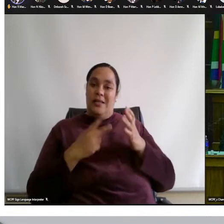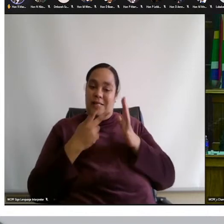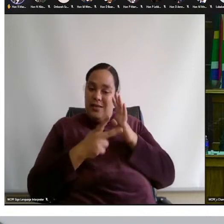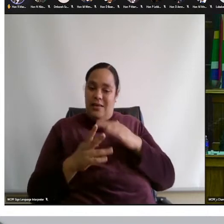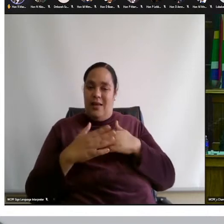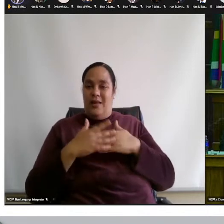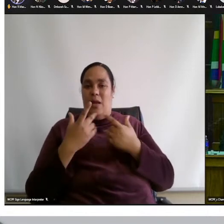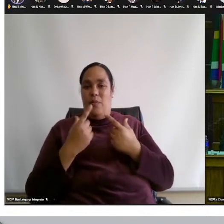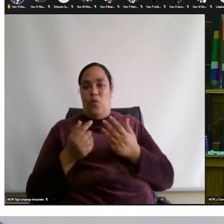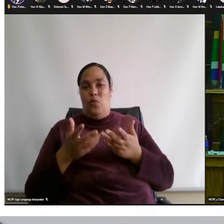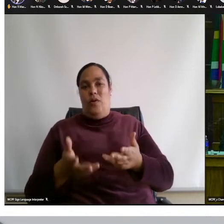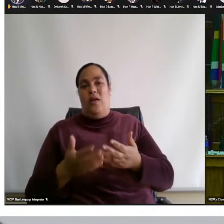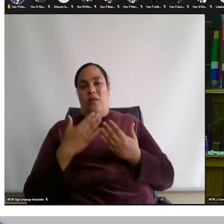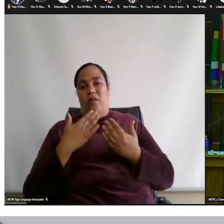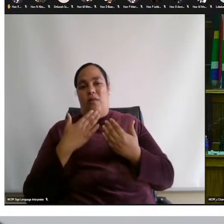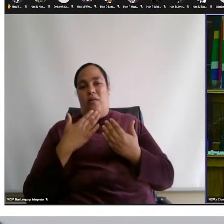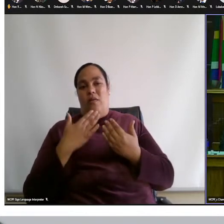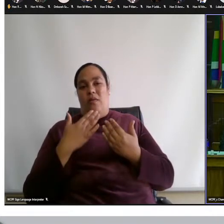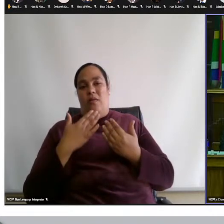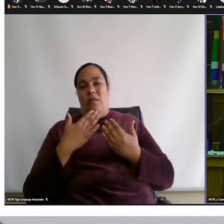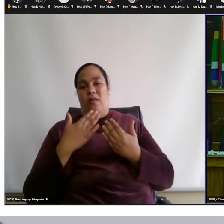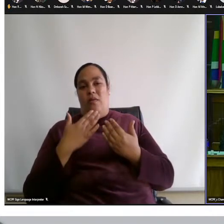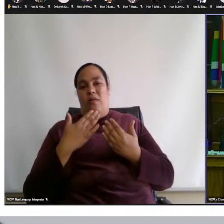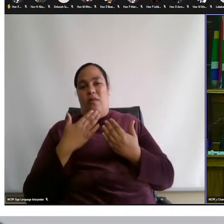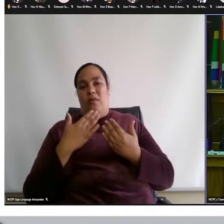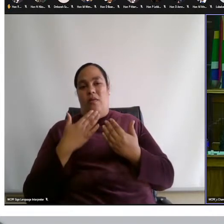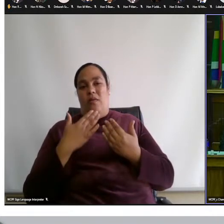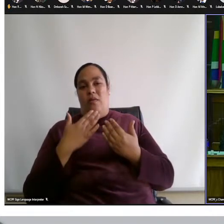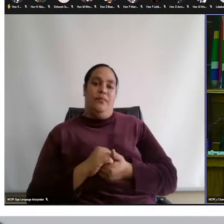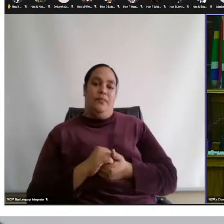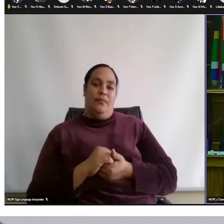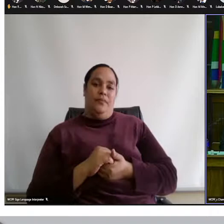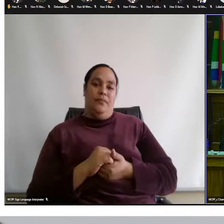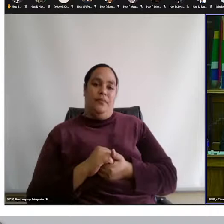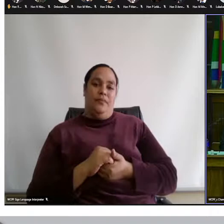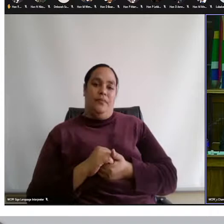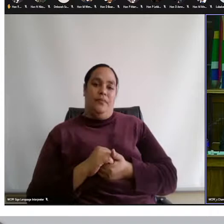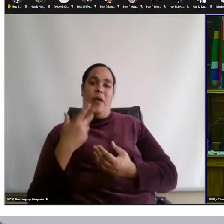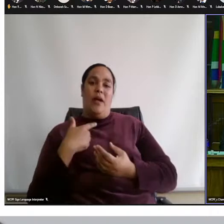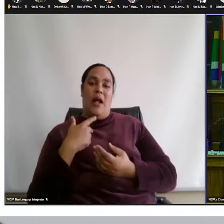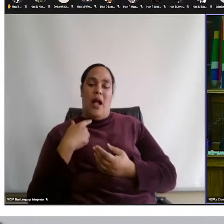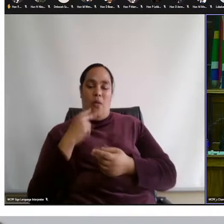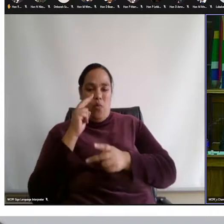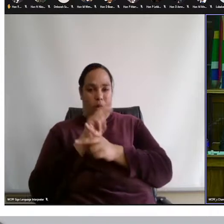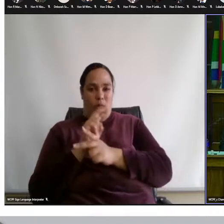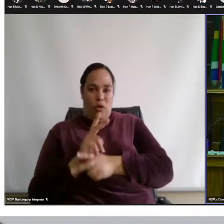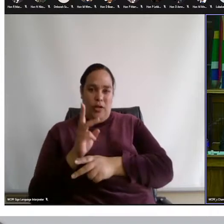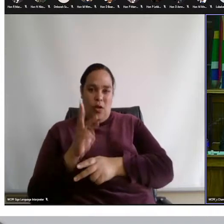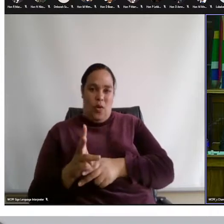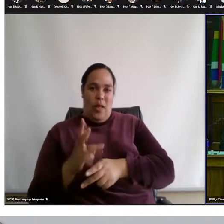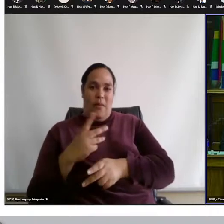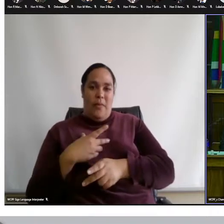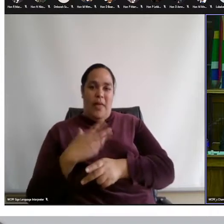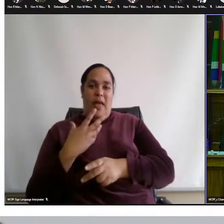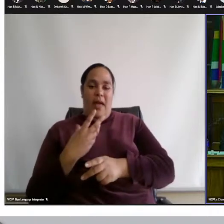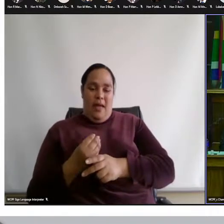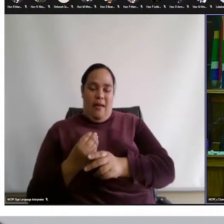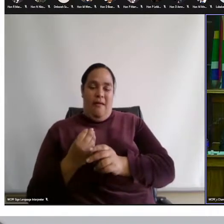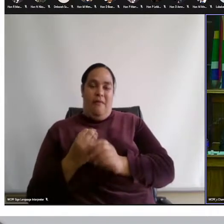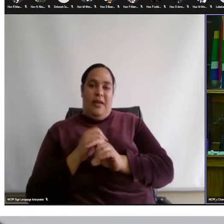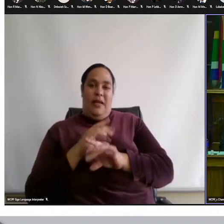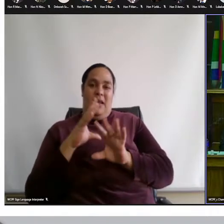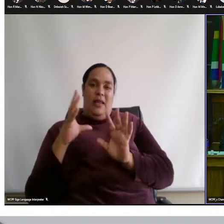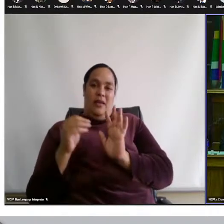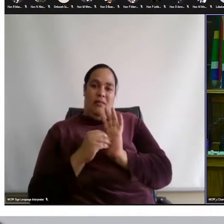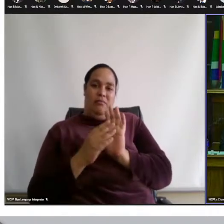done it during the sitting. Thank you. Thank you, Honorable Mackenzie. I will monitor that. I have certainly made